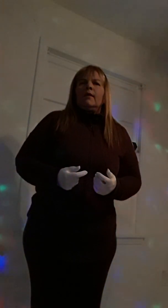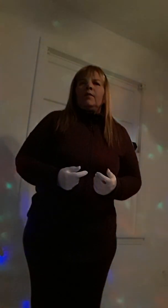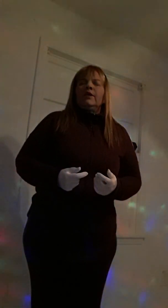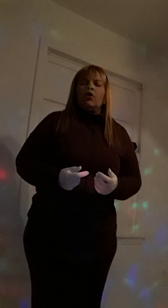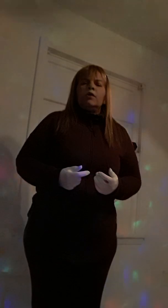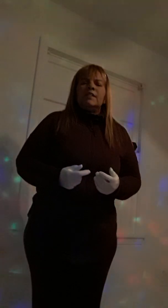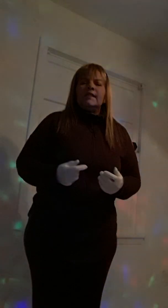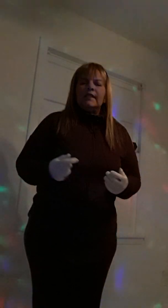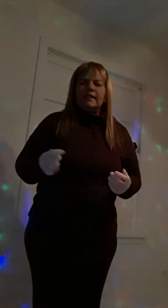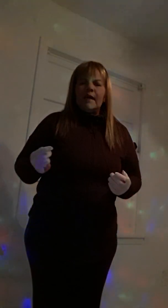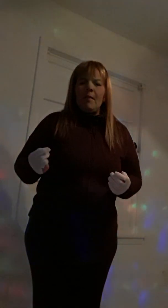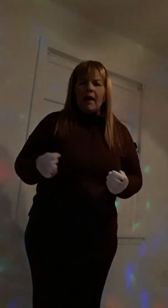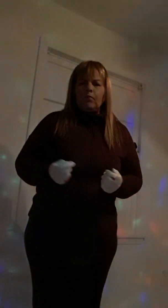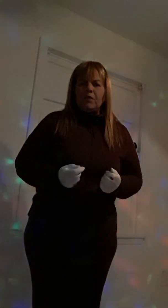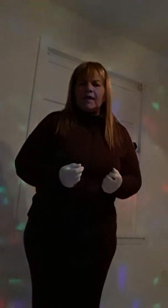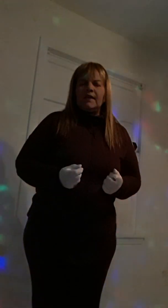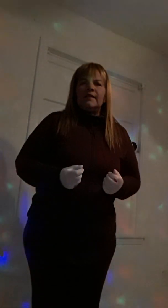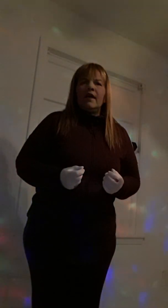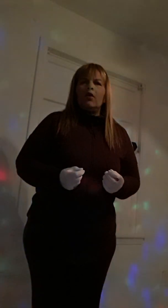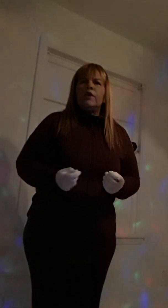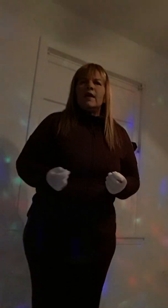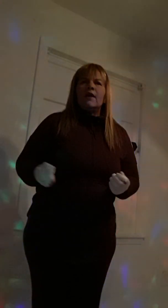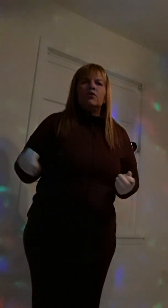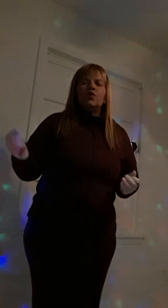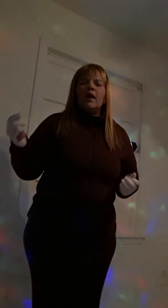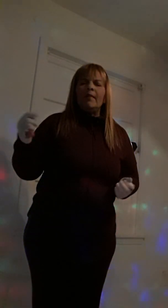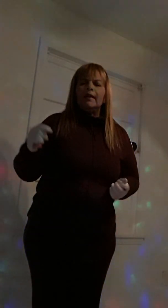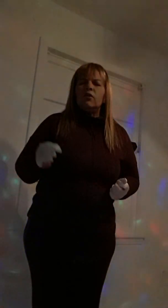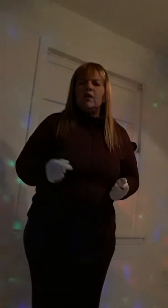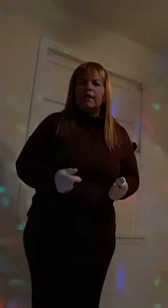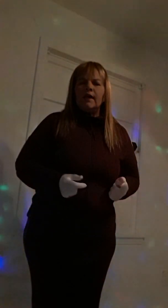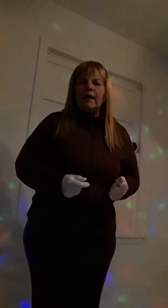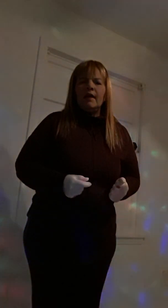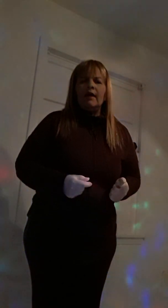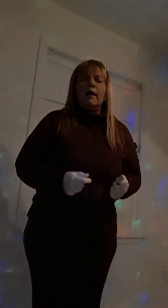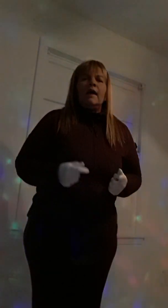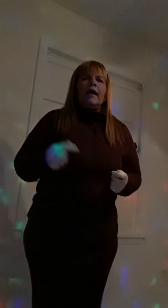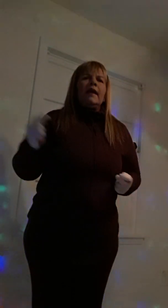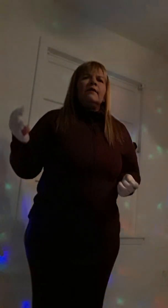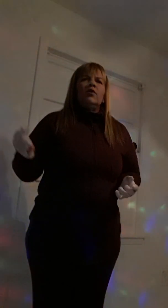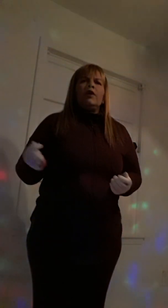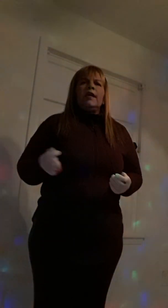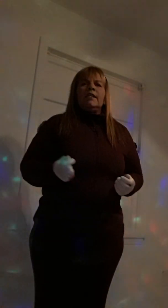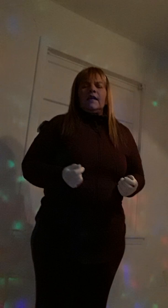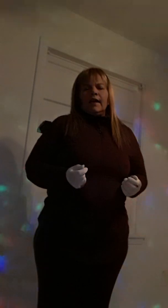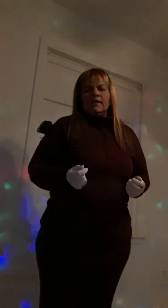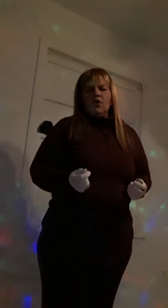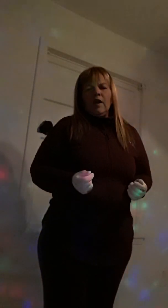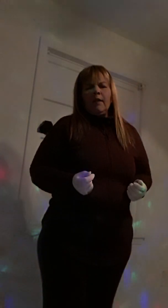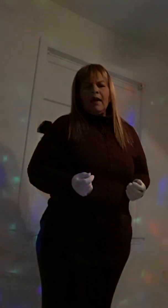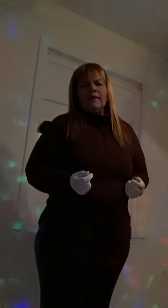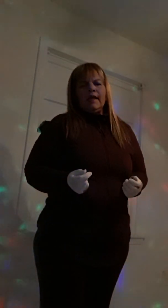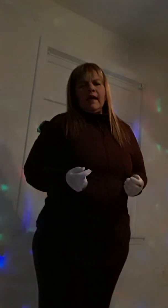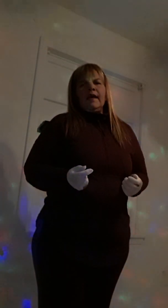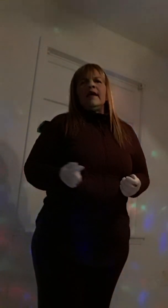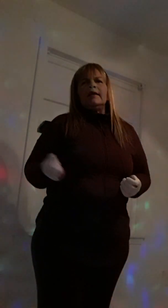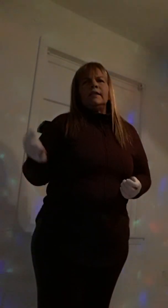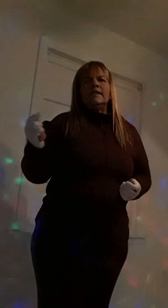de todo este sistema que se desarrolla, que con solamente conectar el Android internacionalmente y el